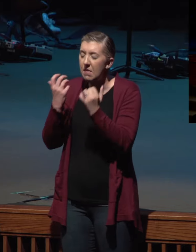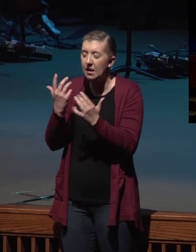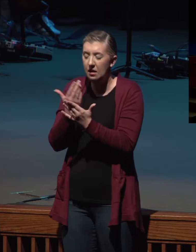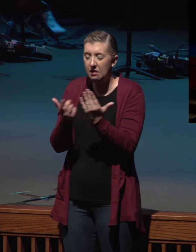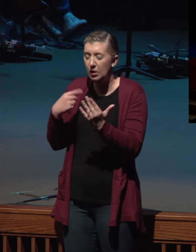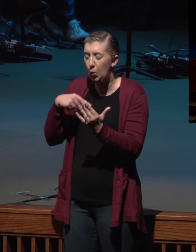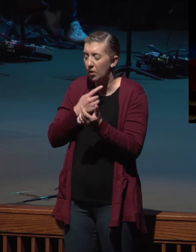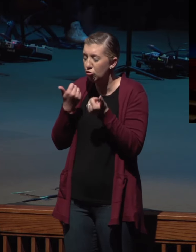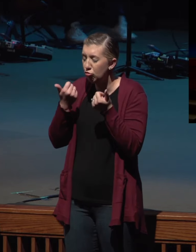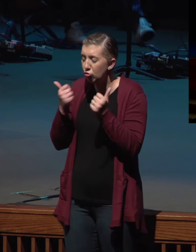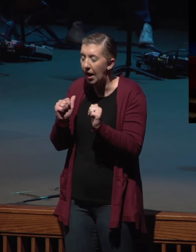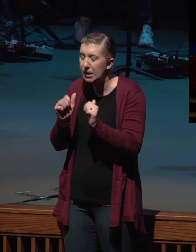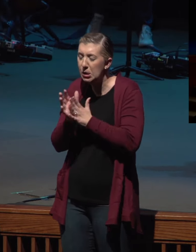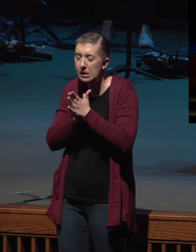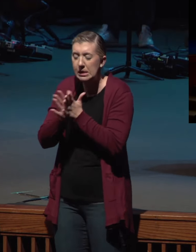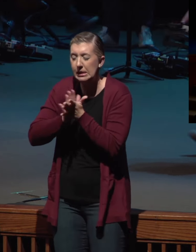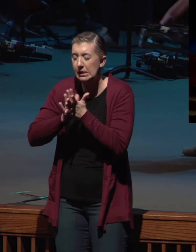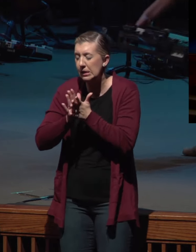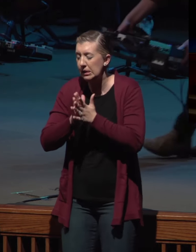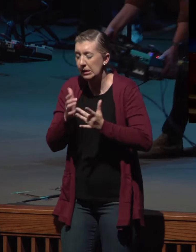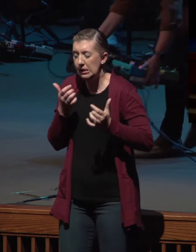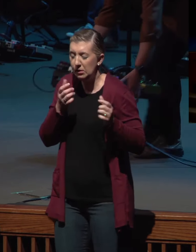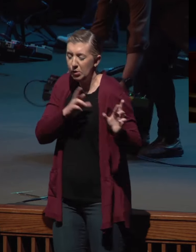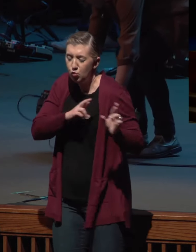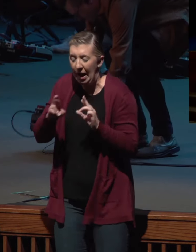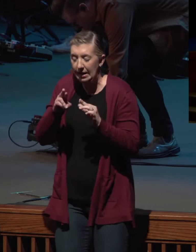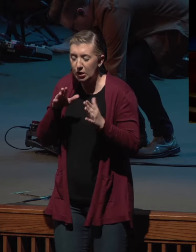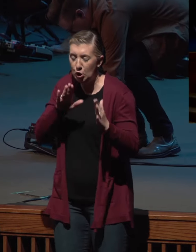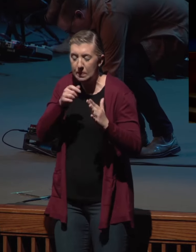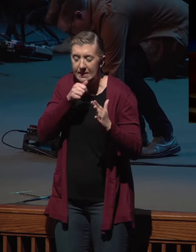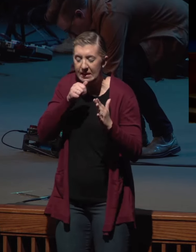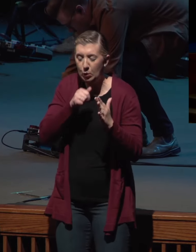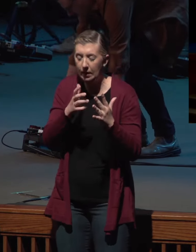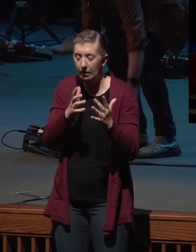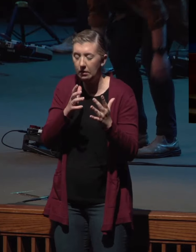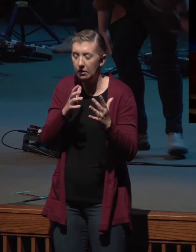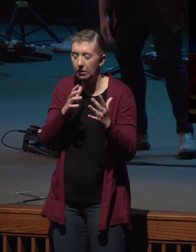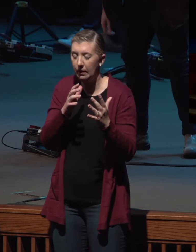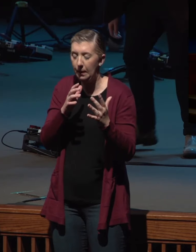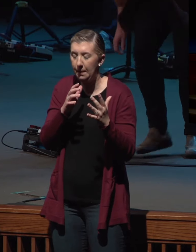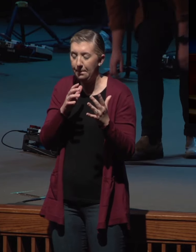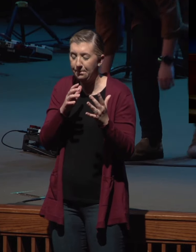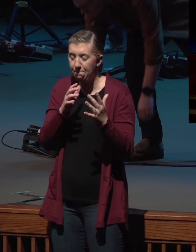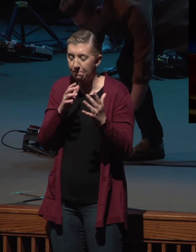we are trying to amp ourselves up to deal with,